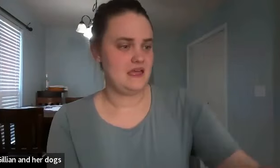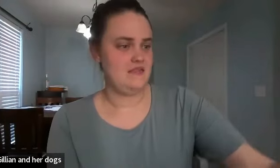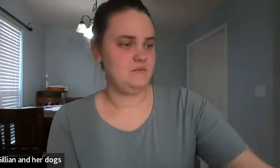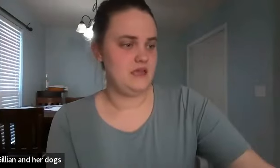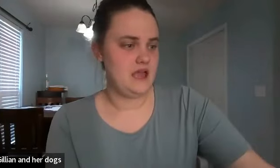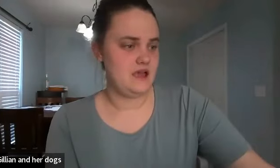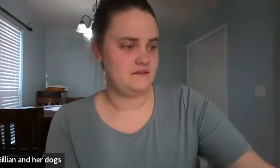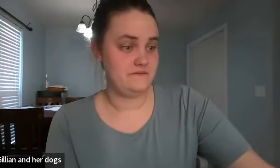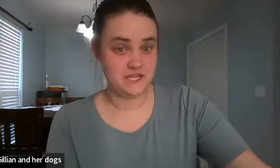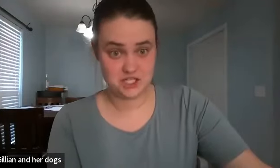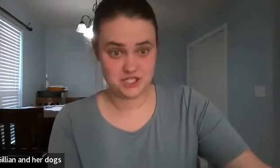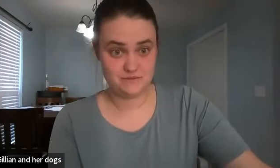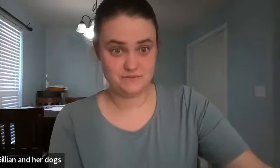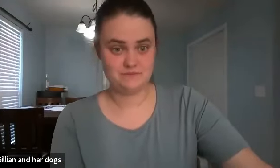And then we had fish